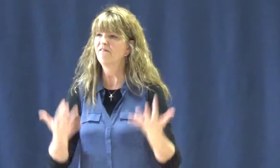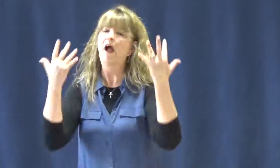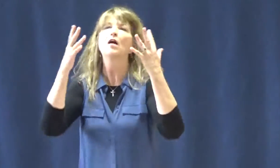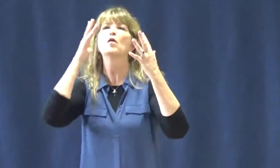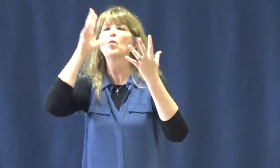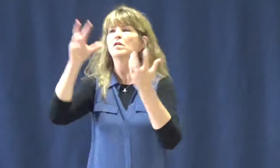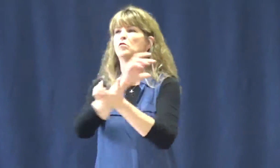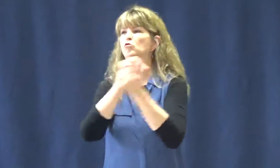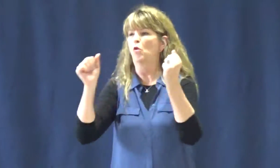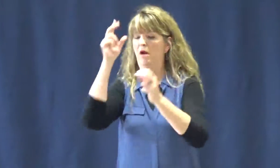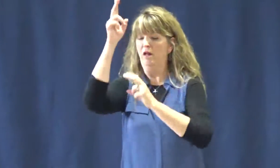deserve judgment.